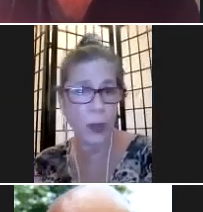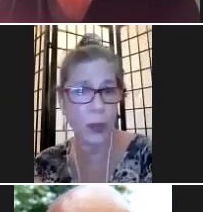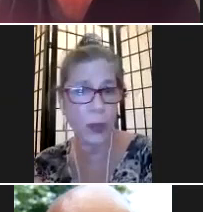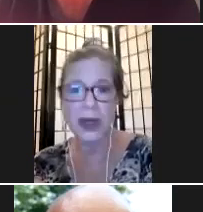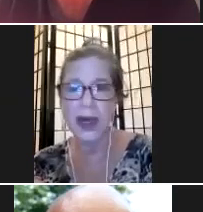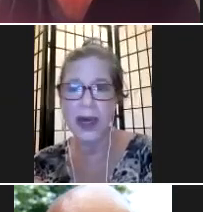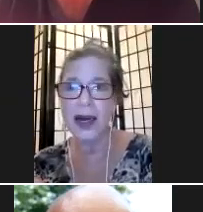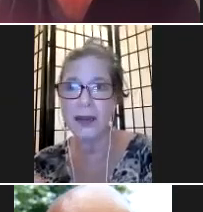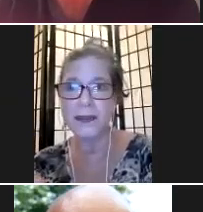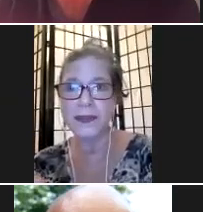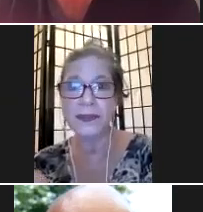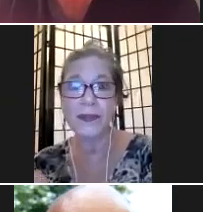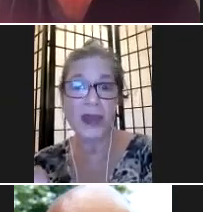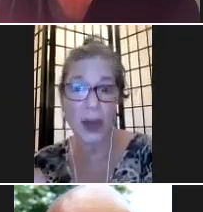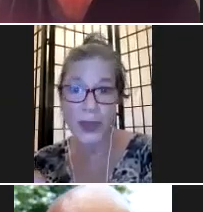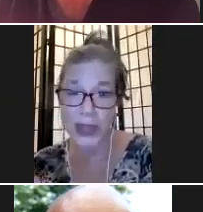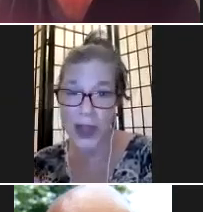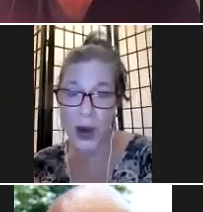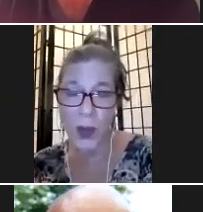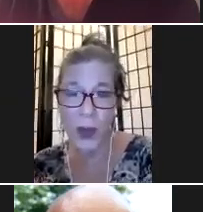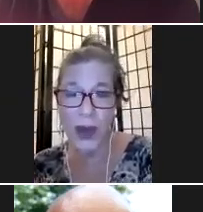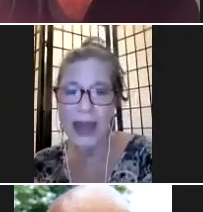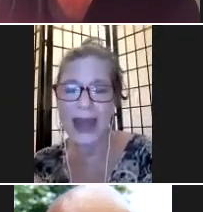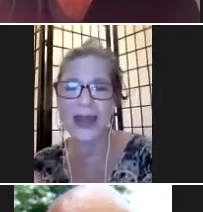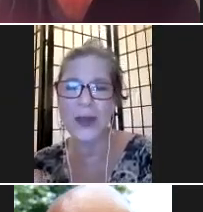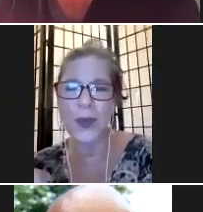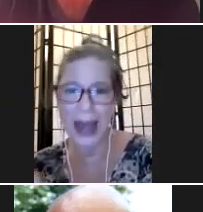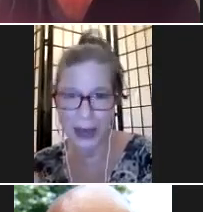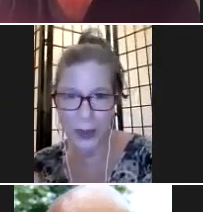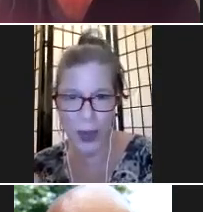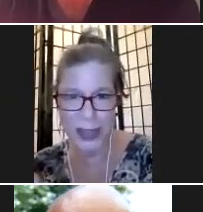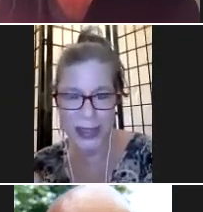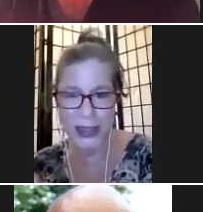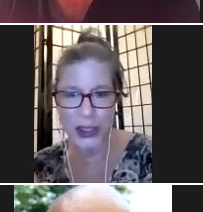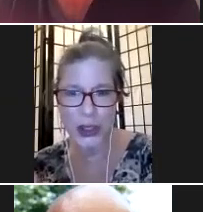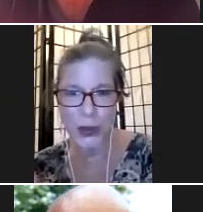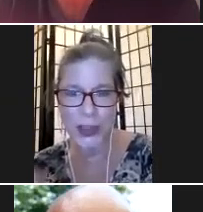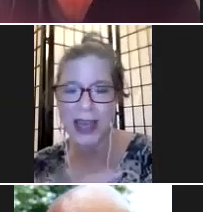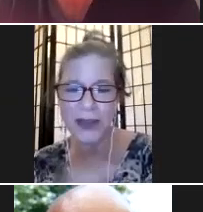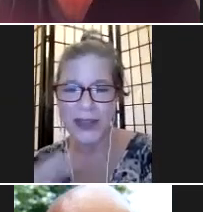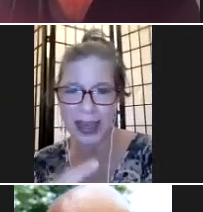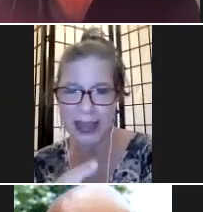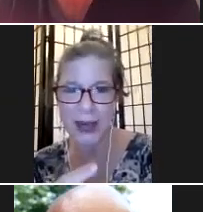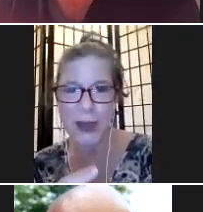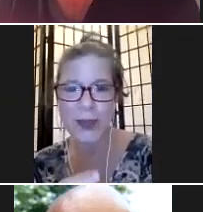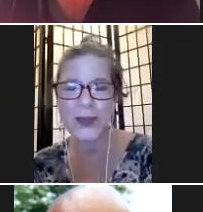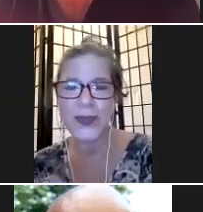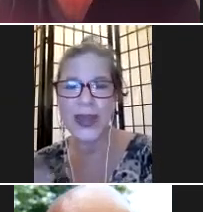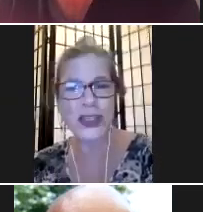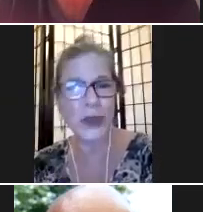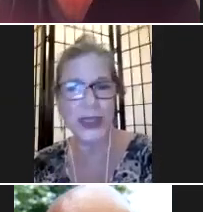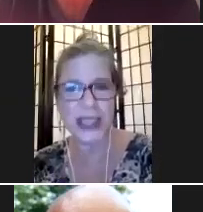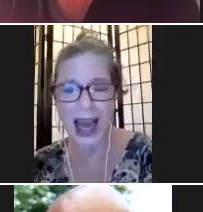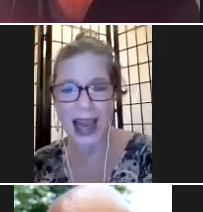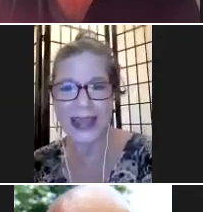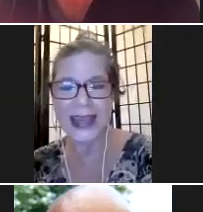help. I was slow, and we had one teacher who was left-handed, and she